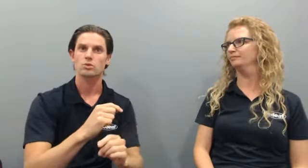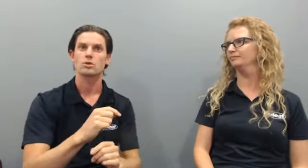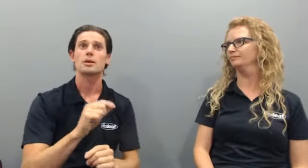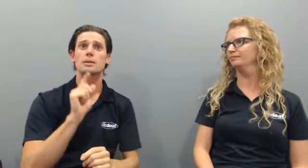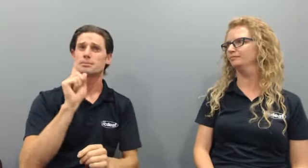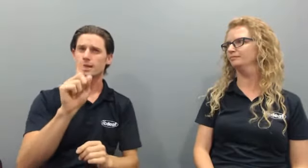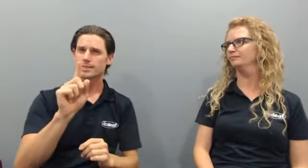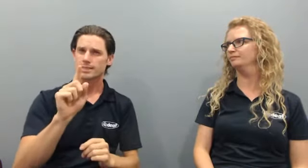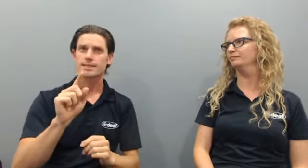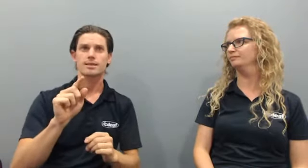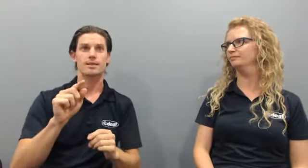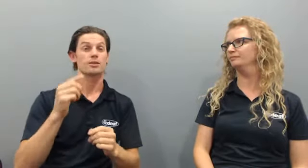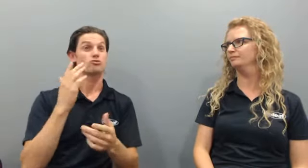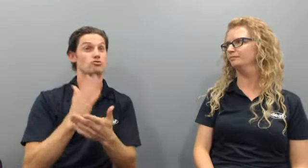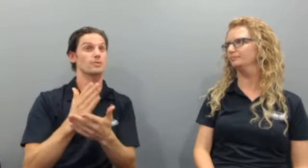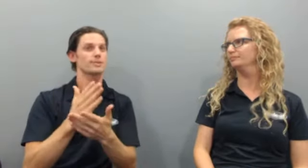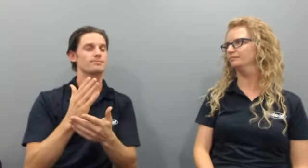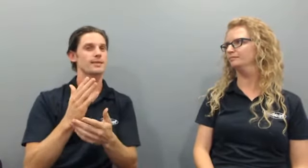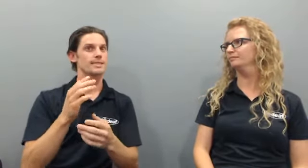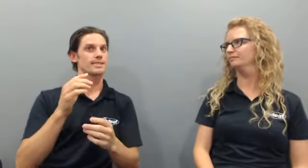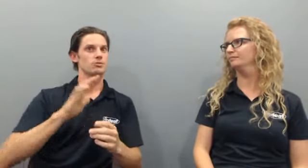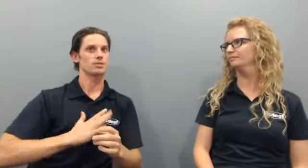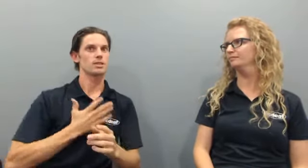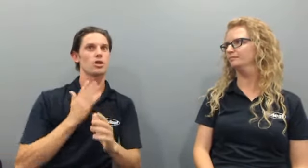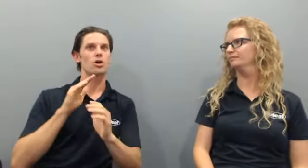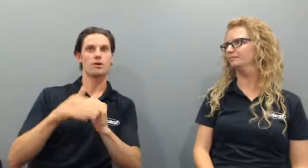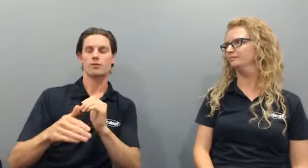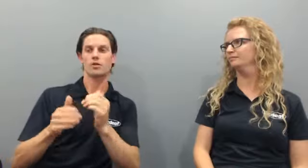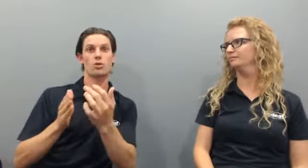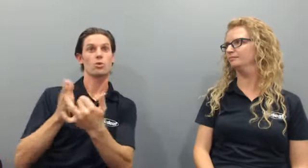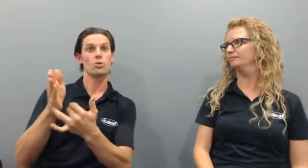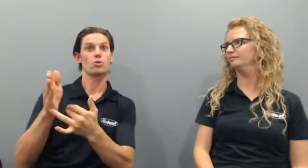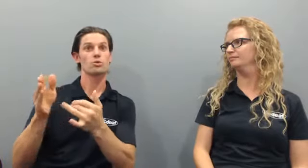before you do go direct to interpreters. It's interesting about